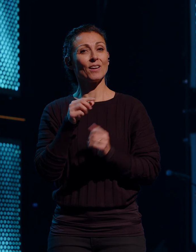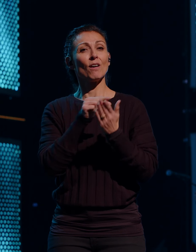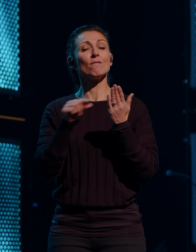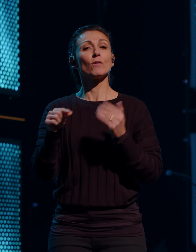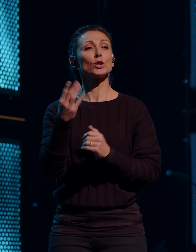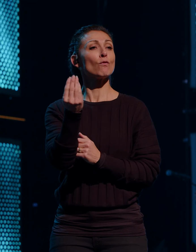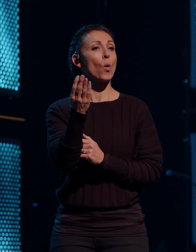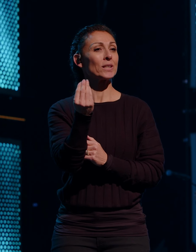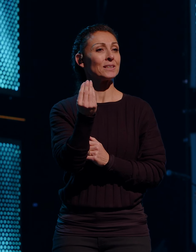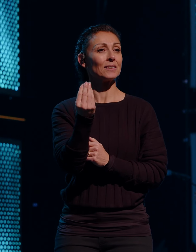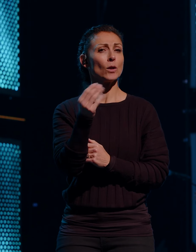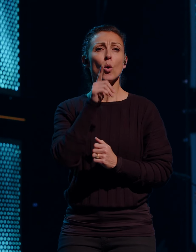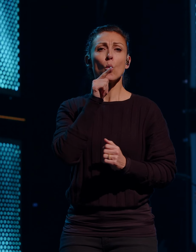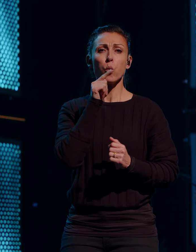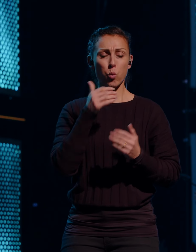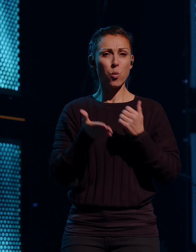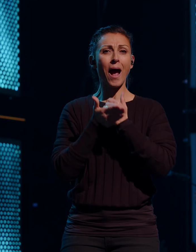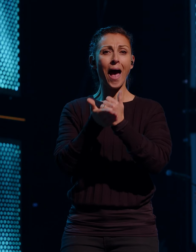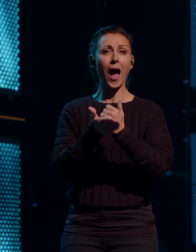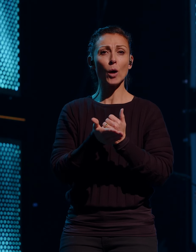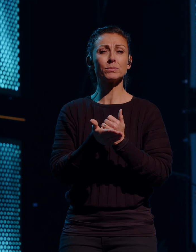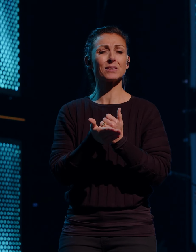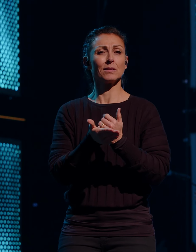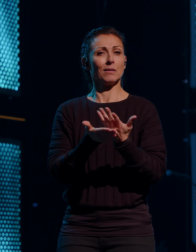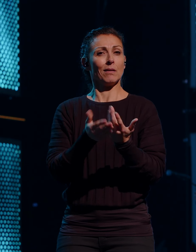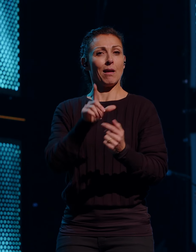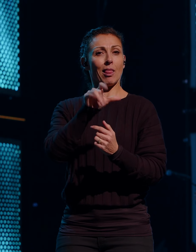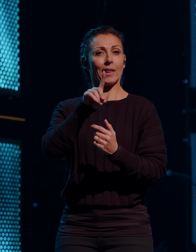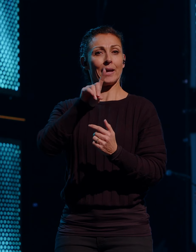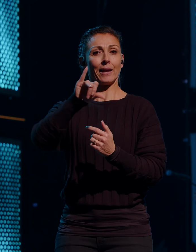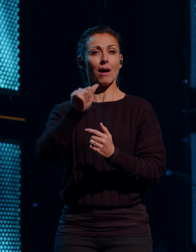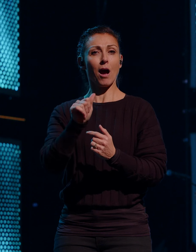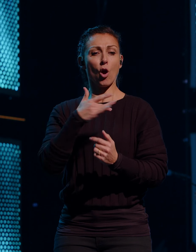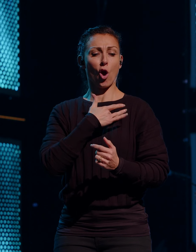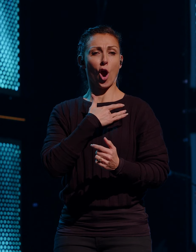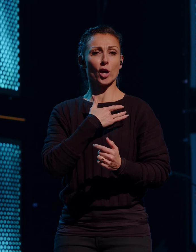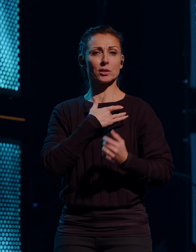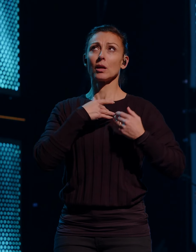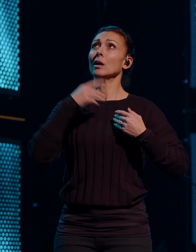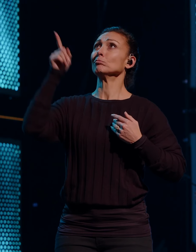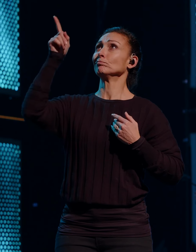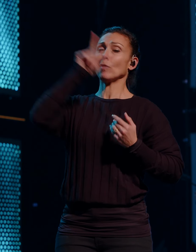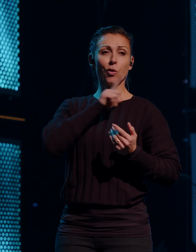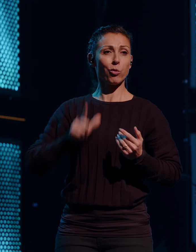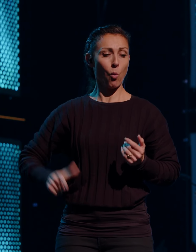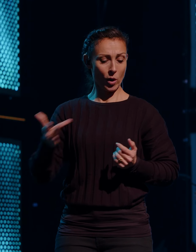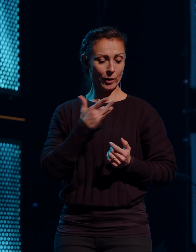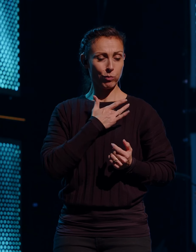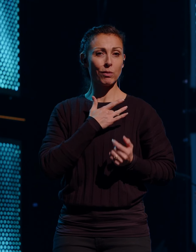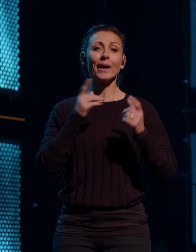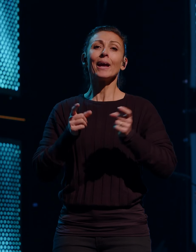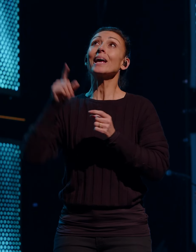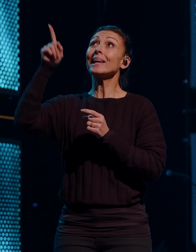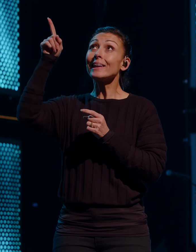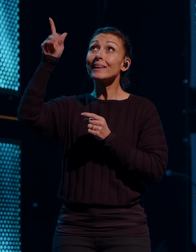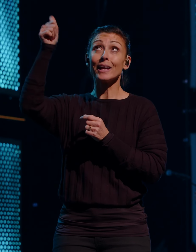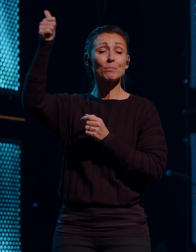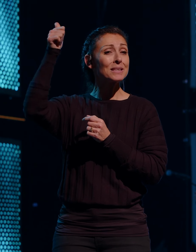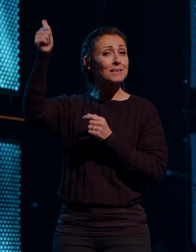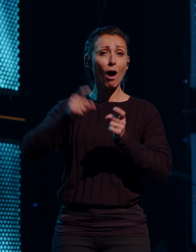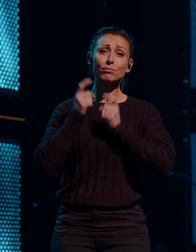her heart to pay attention to what was said. God made it possible. God poured out his grace upon her and